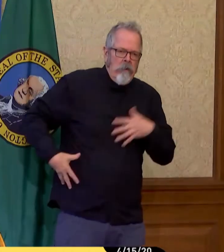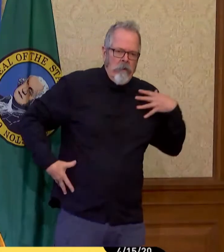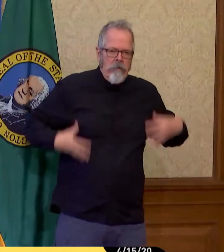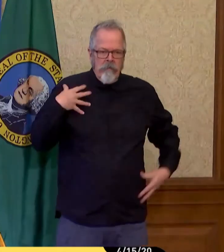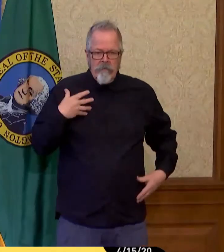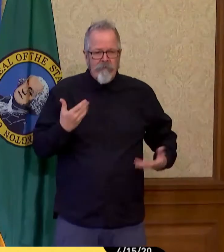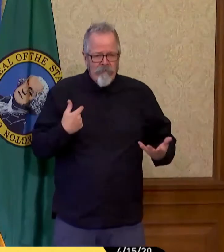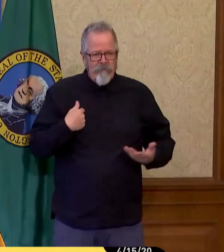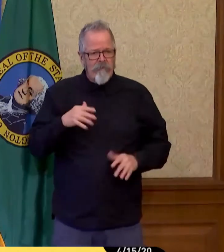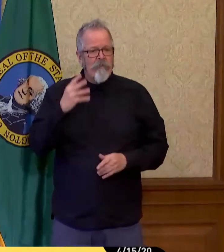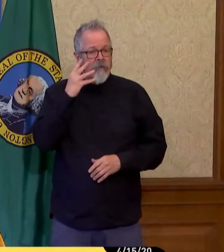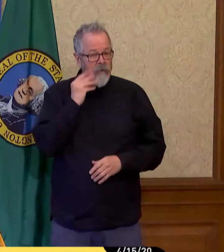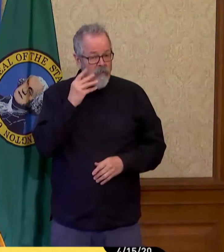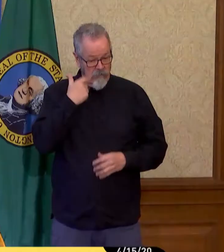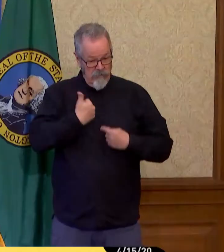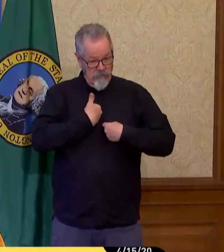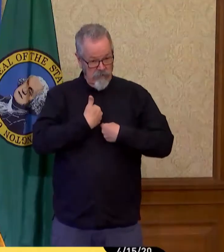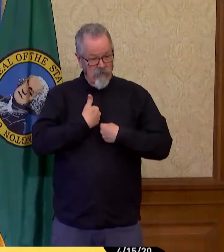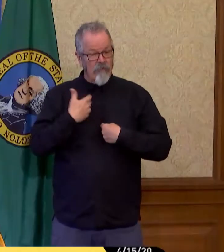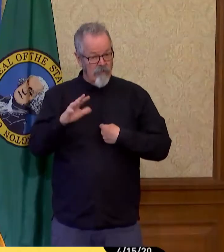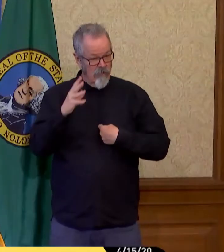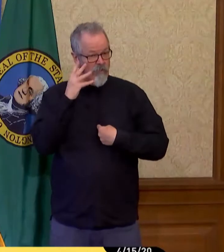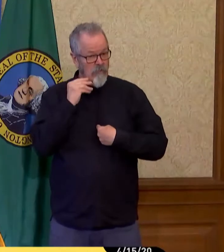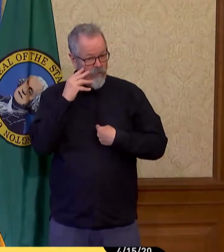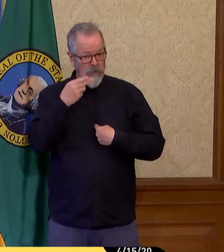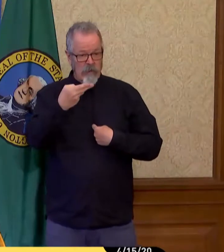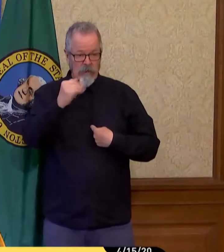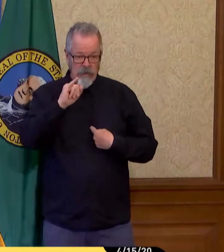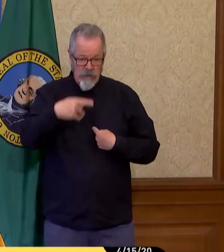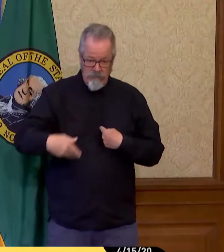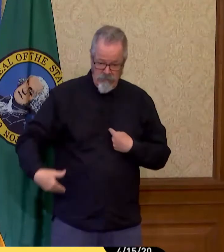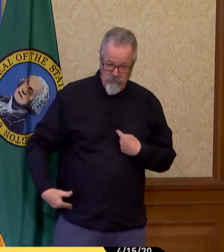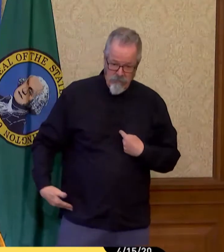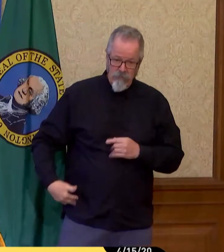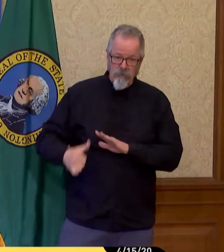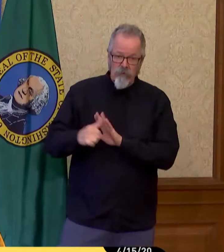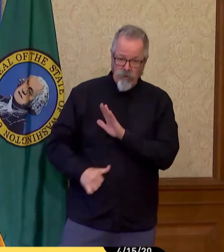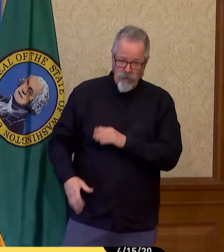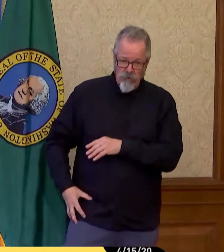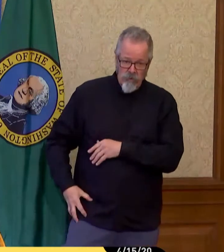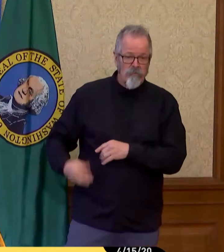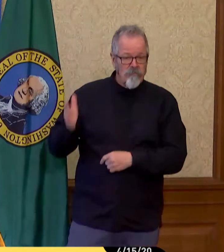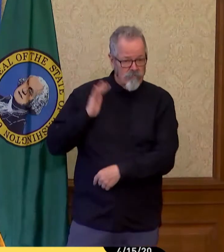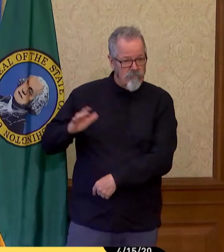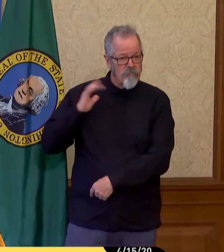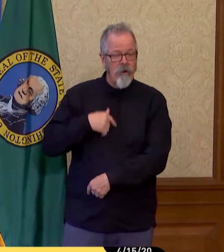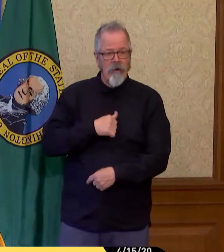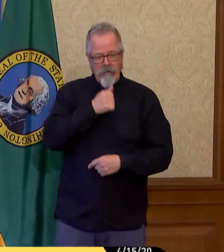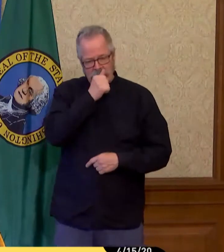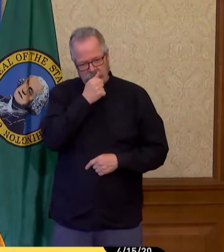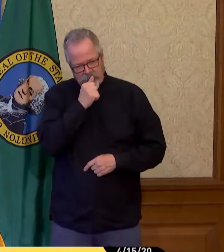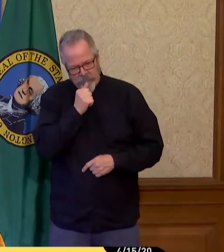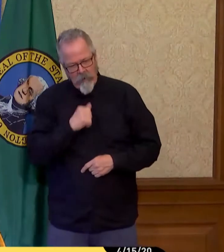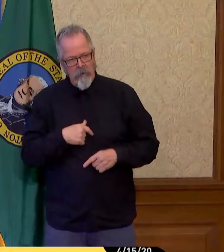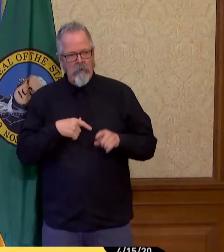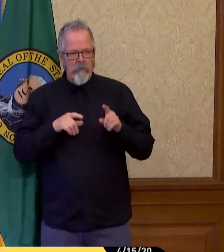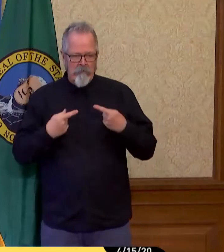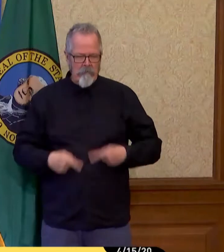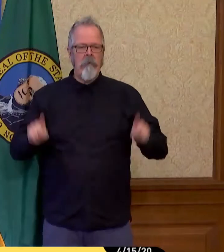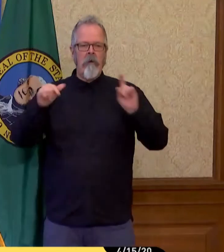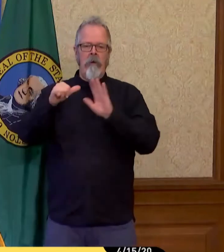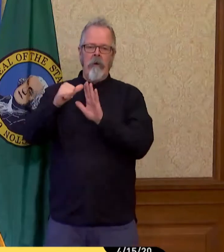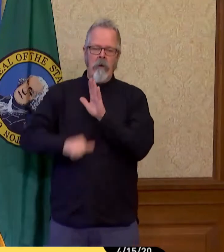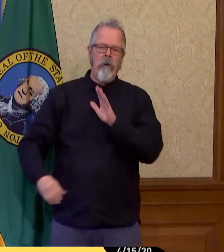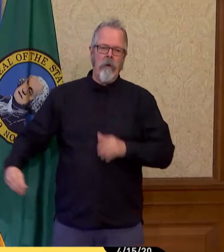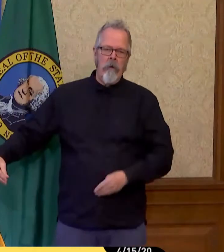we continue to evaluate this, and we do it on a daily basis. The same thing with any of these industries, construction or otherwise.